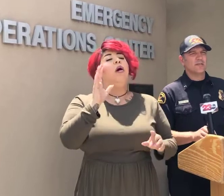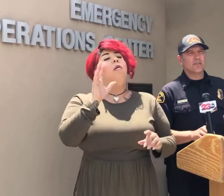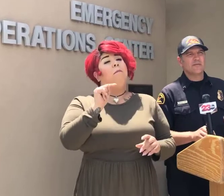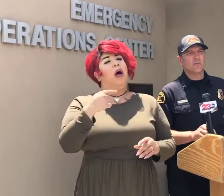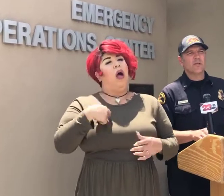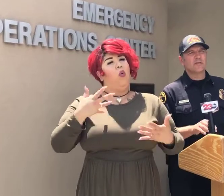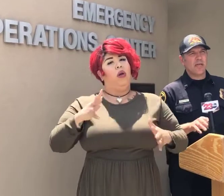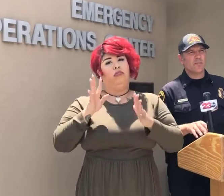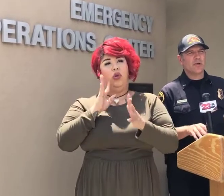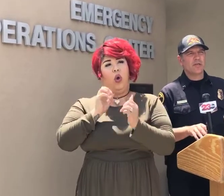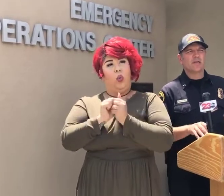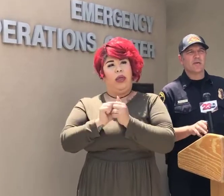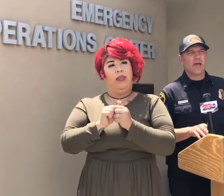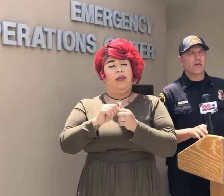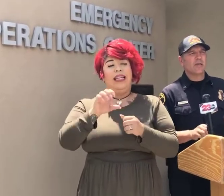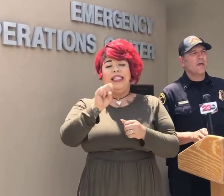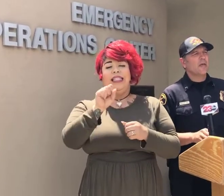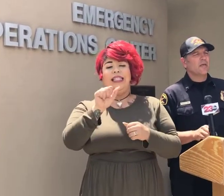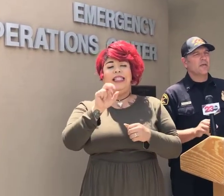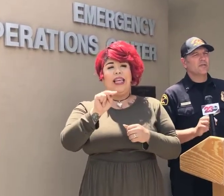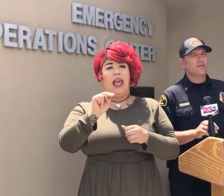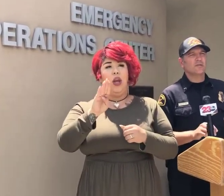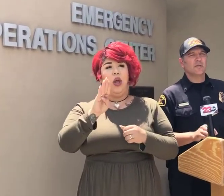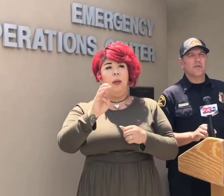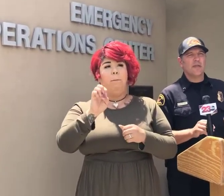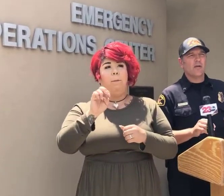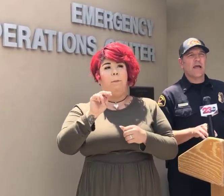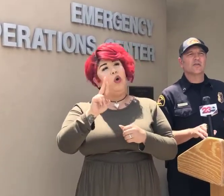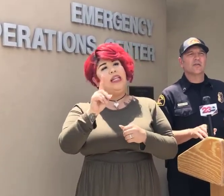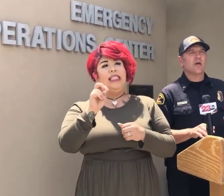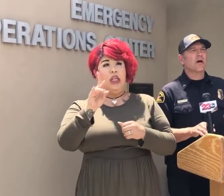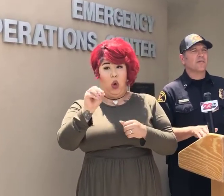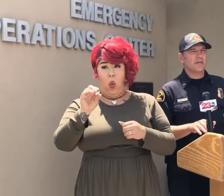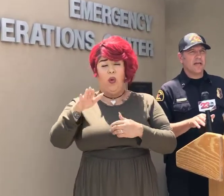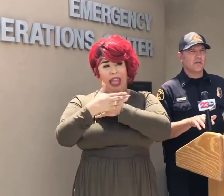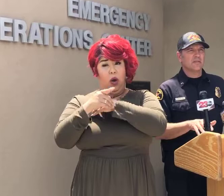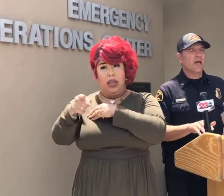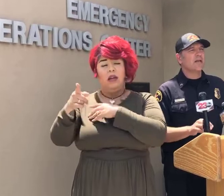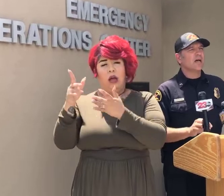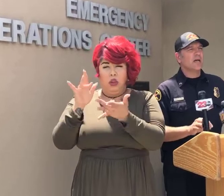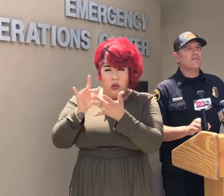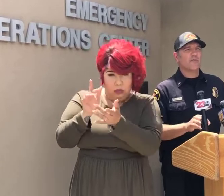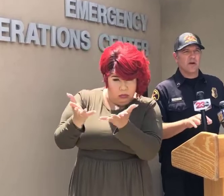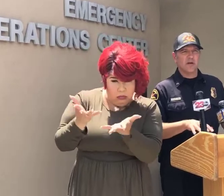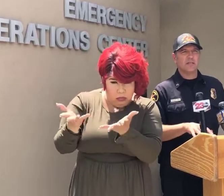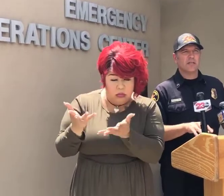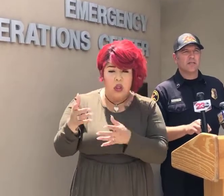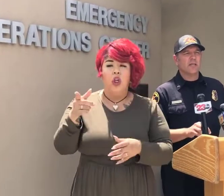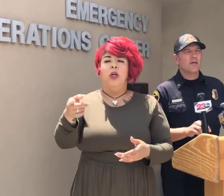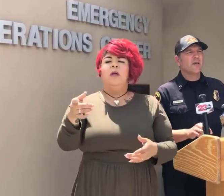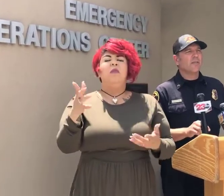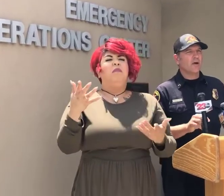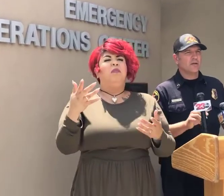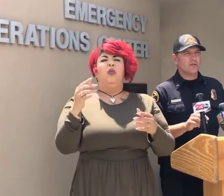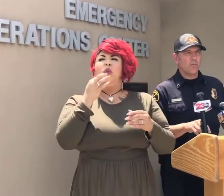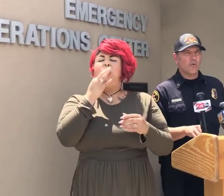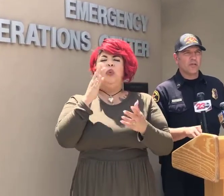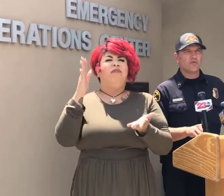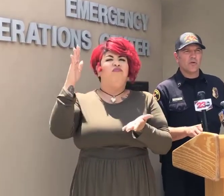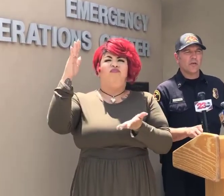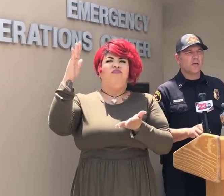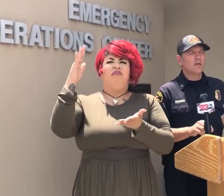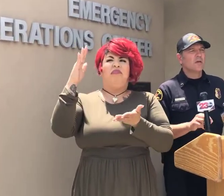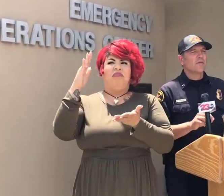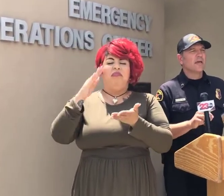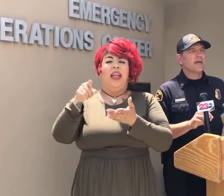of the assistant chiefs with San Bernardino County, and he assures me that they are actually on the downside of their incident, and they are